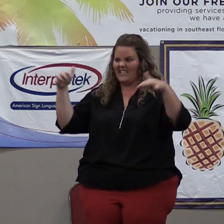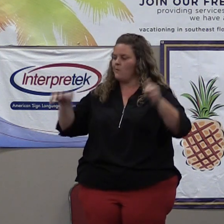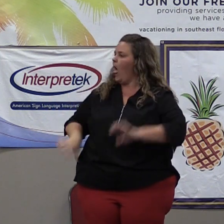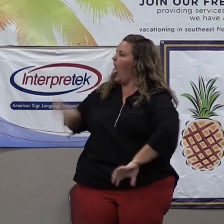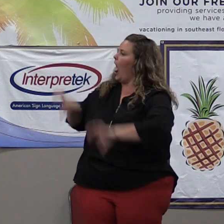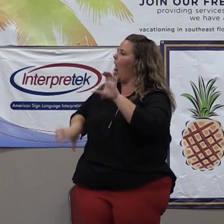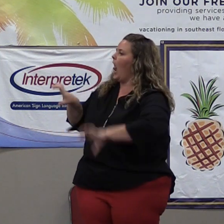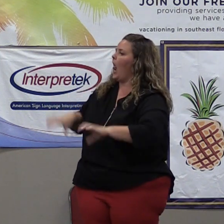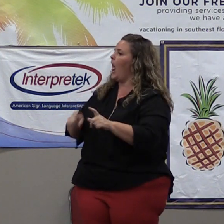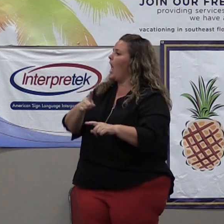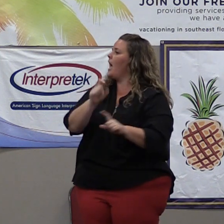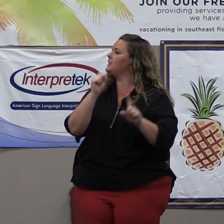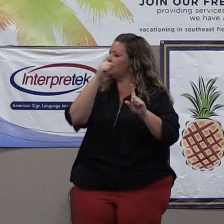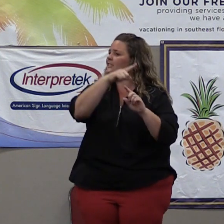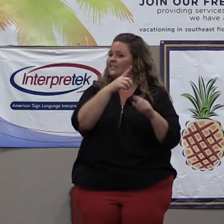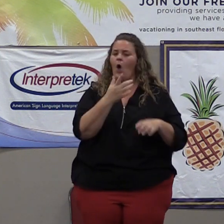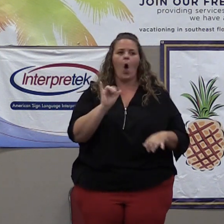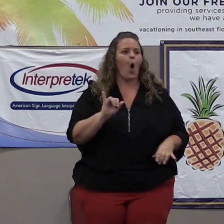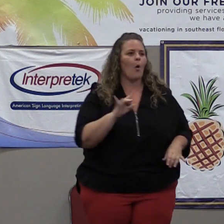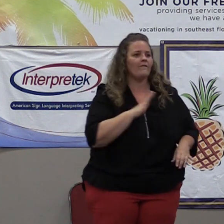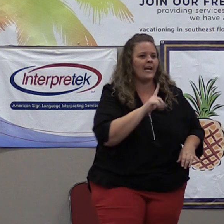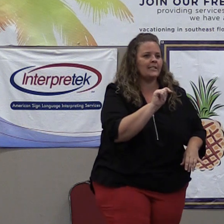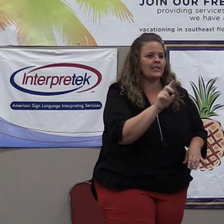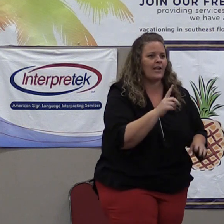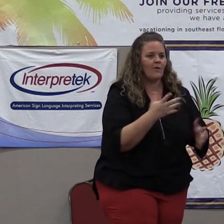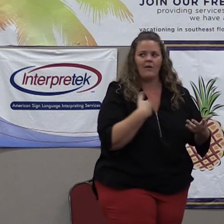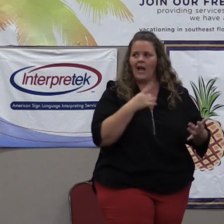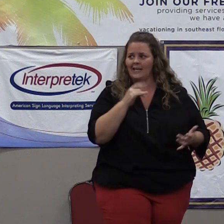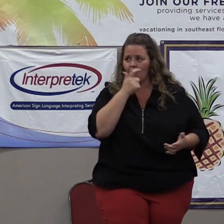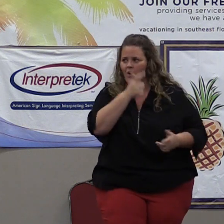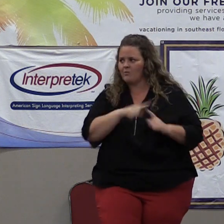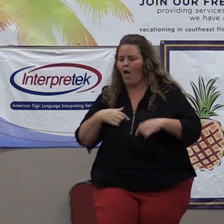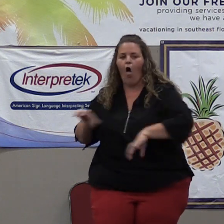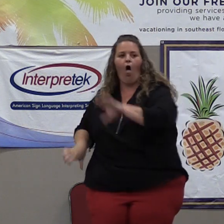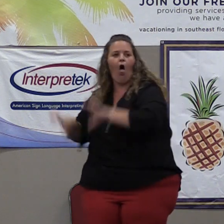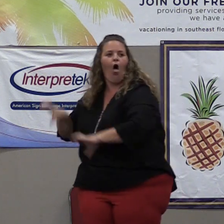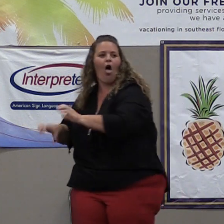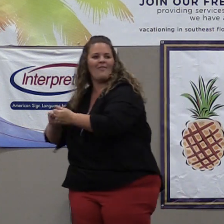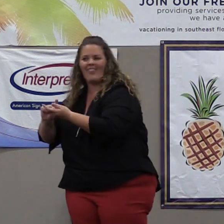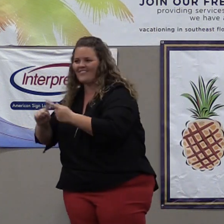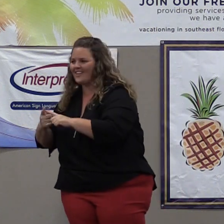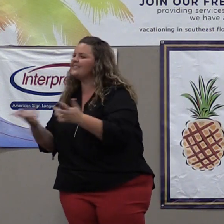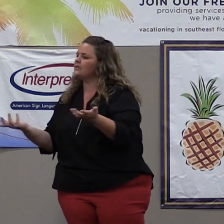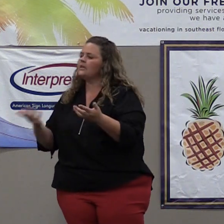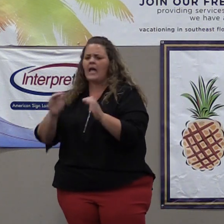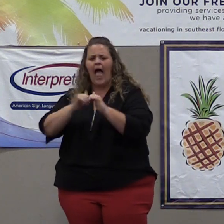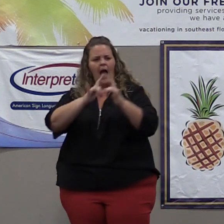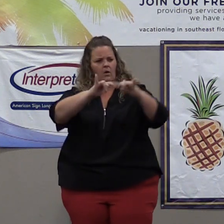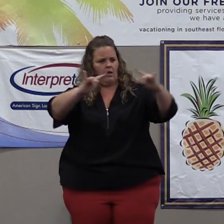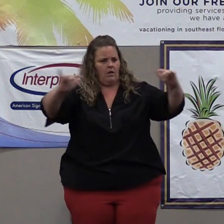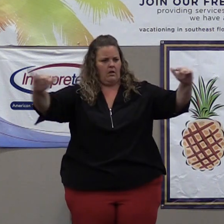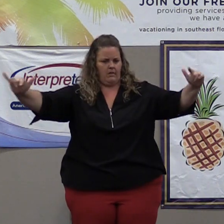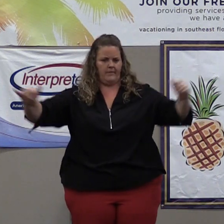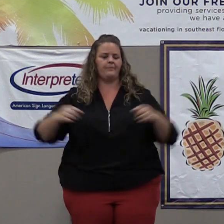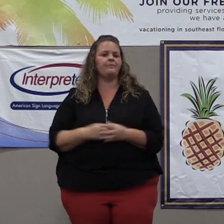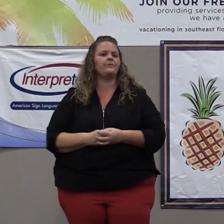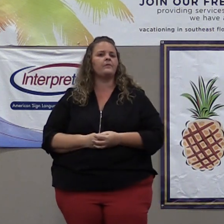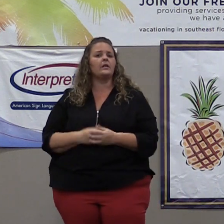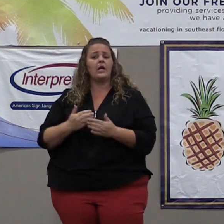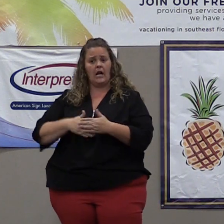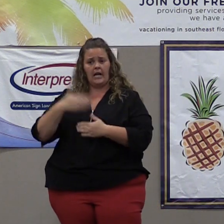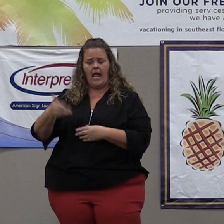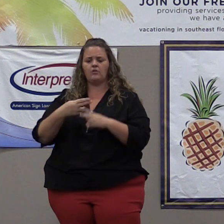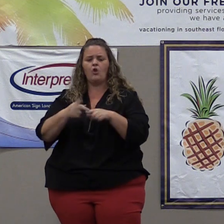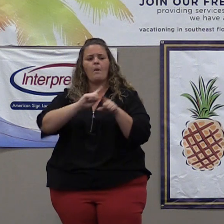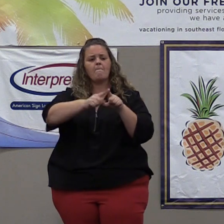your friends and the touchdowns, oh, a touchdown, okay. You watched the football game. And we're going to talk about how do you do all of that. The next one is